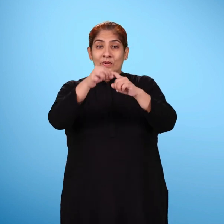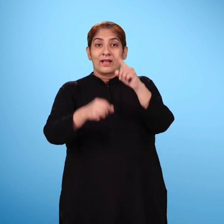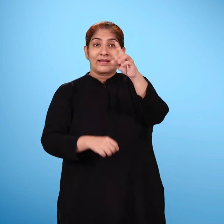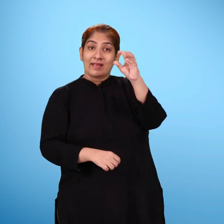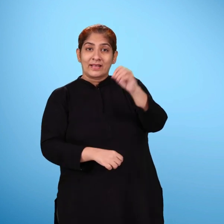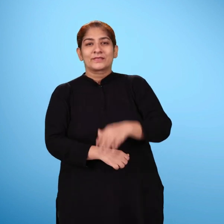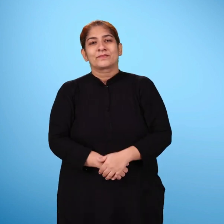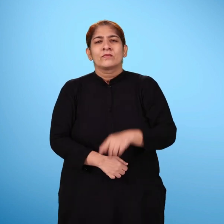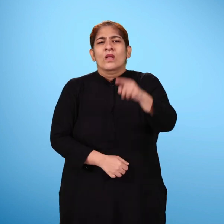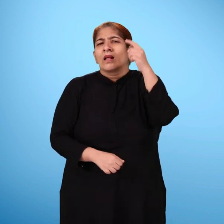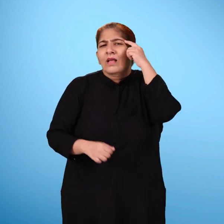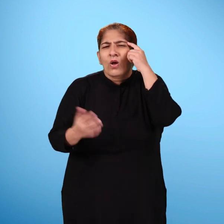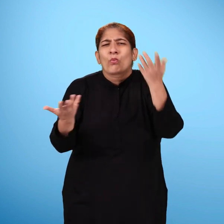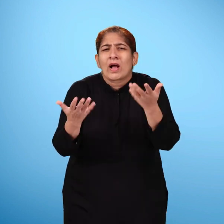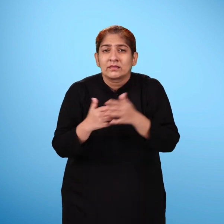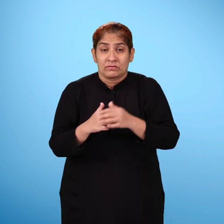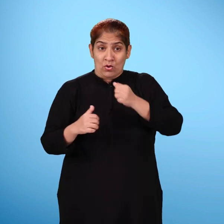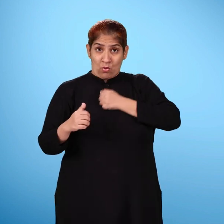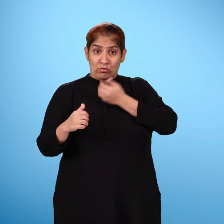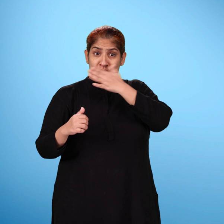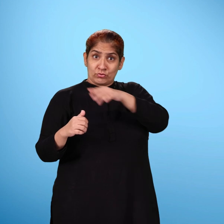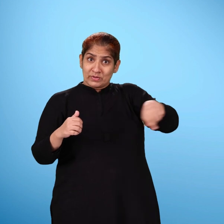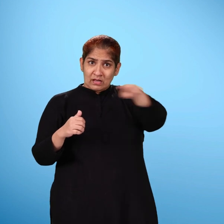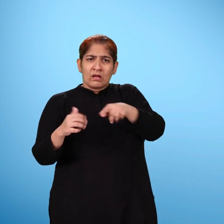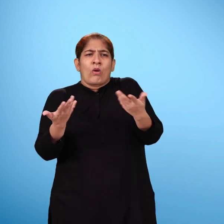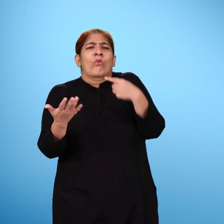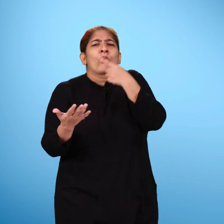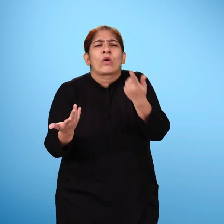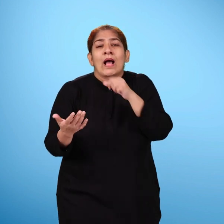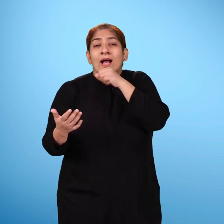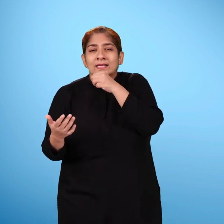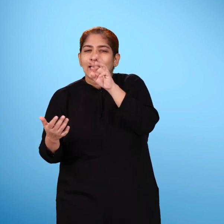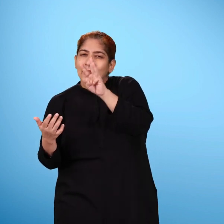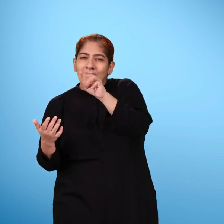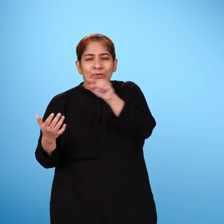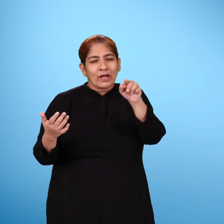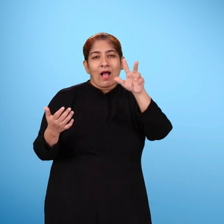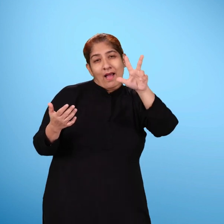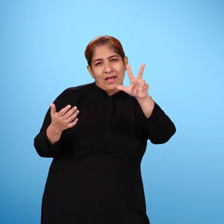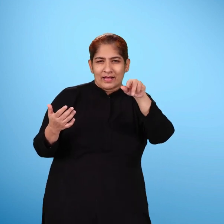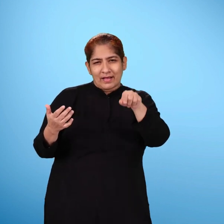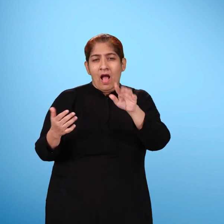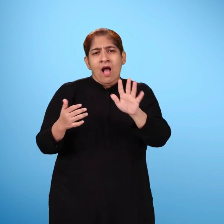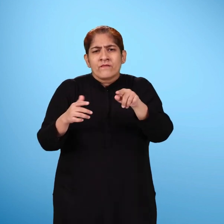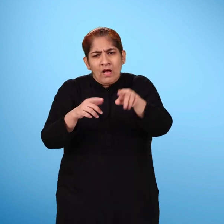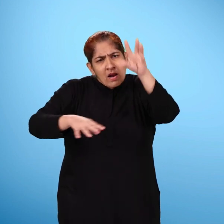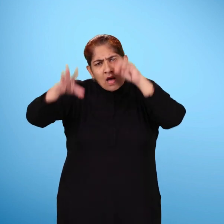Question 10. What do you think should be the focus of learning by children in the age group of 3 to 8 years?